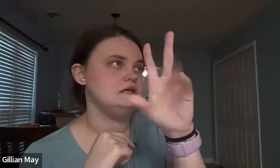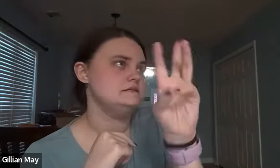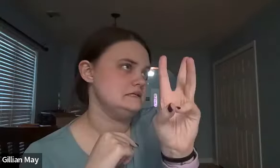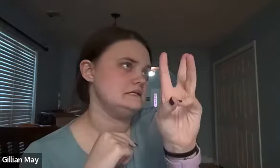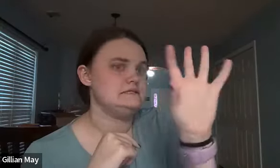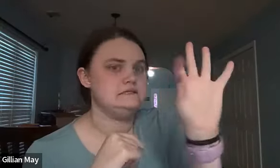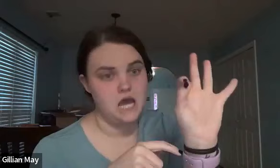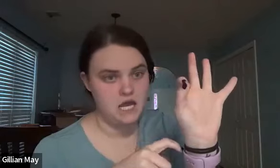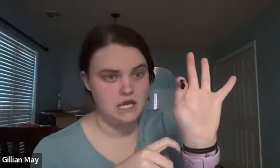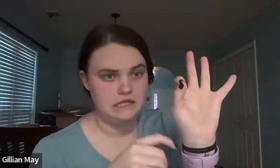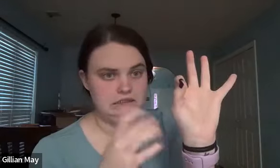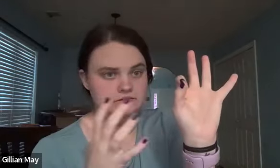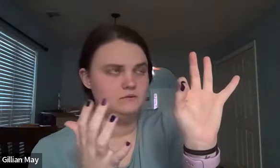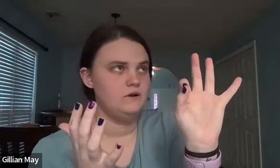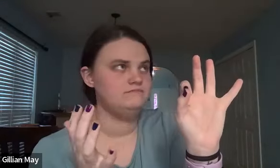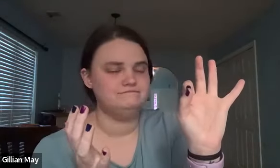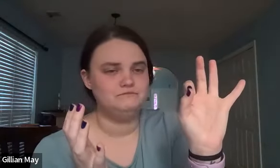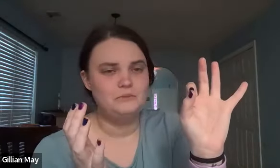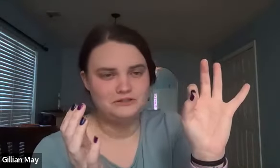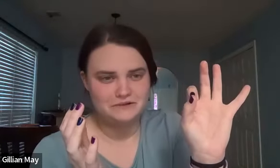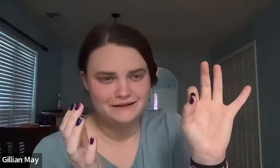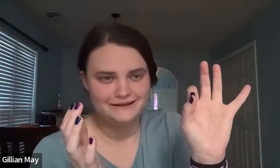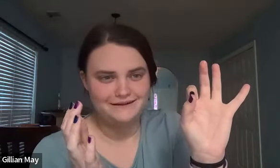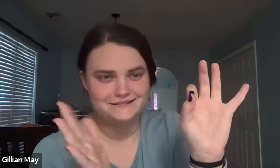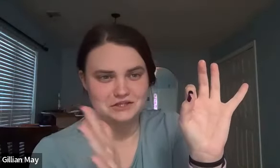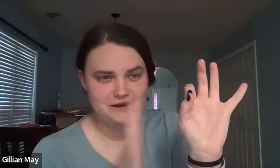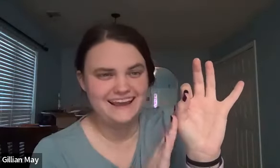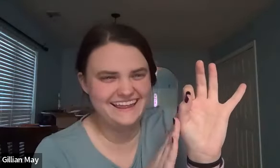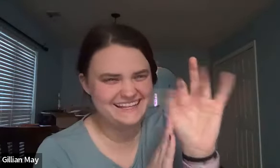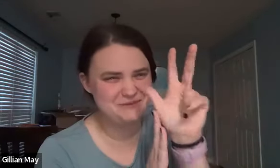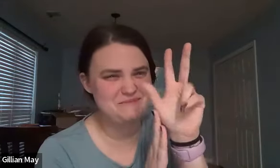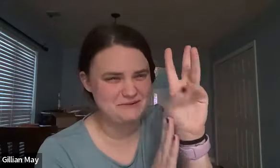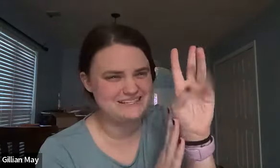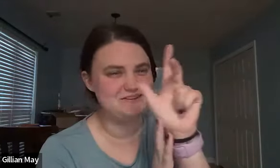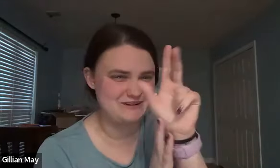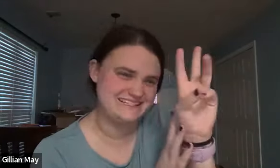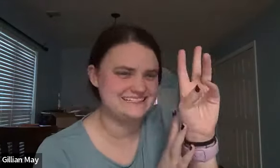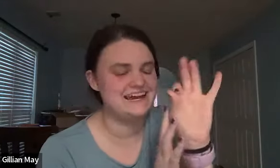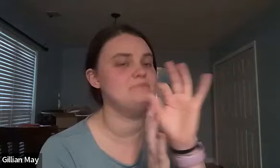3, 6, 9. We're multiplying in class. Sorry. That's why my brain's doing 3, 6, 9.